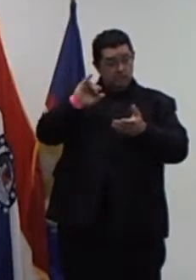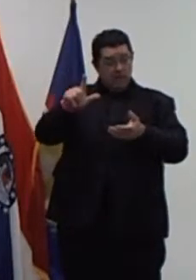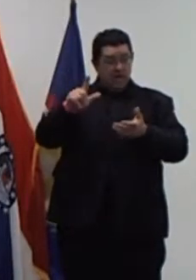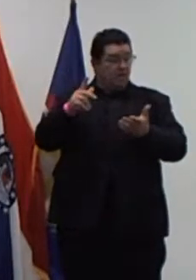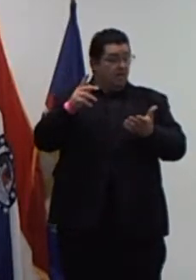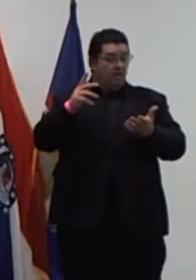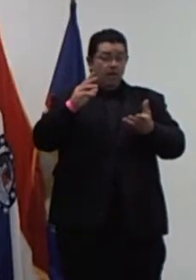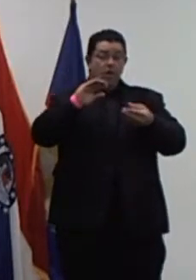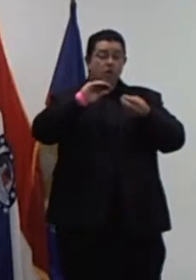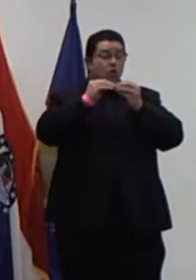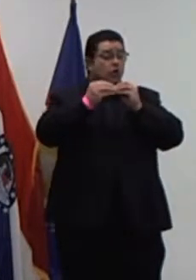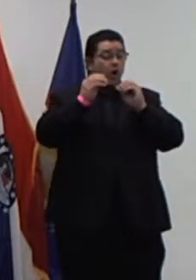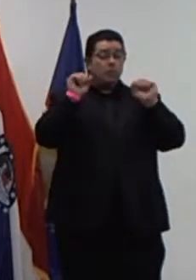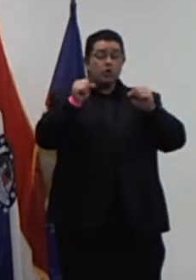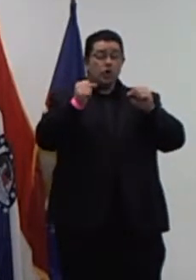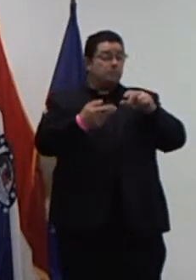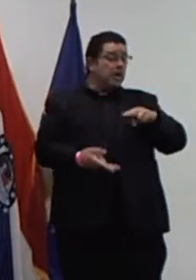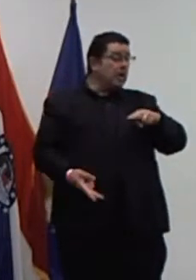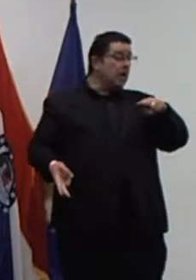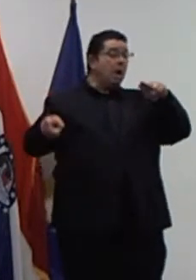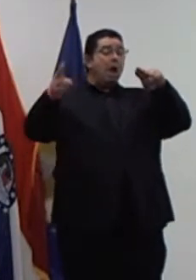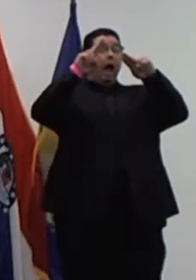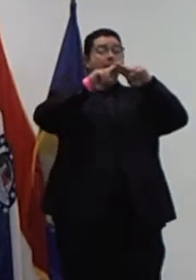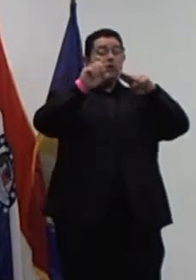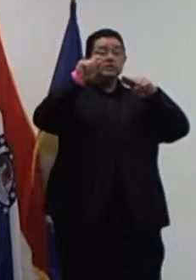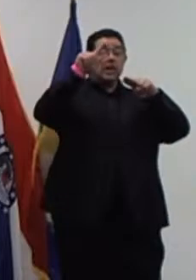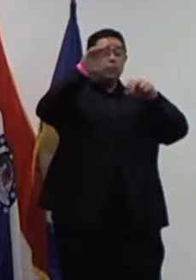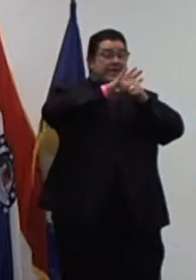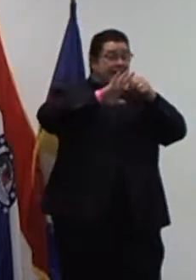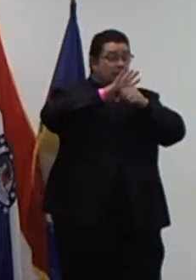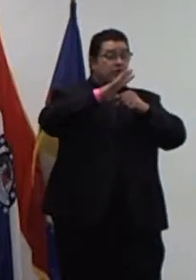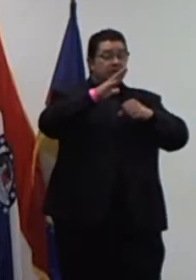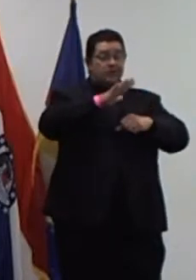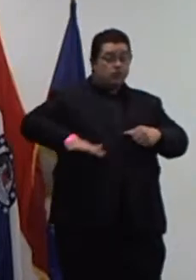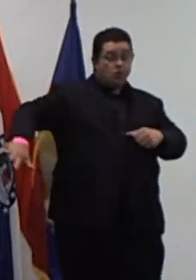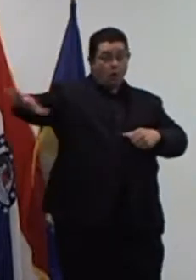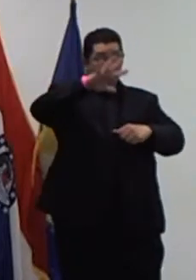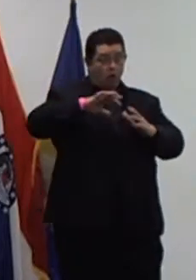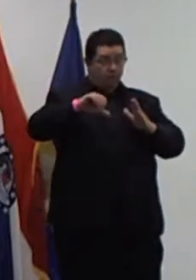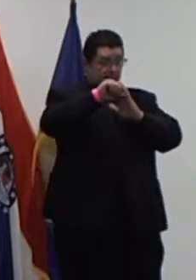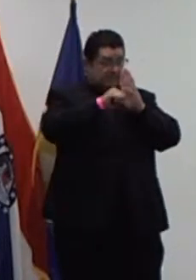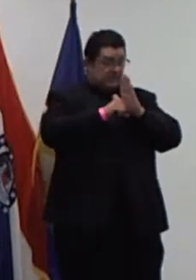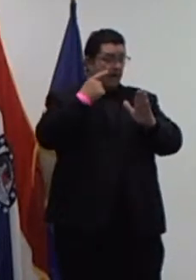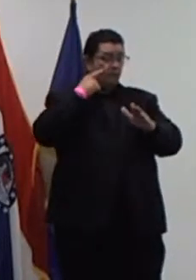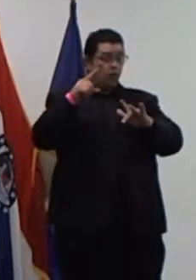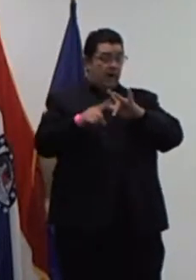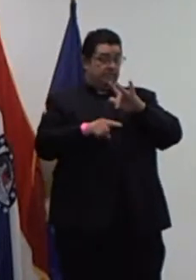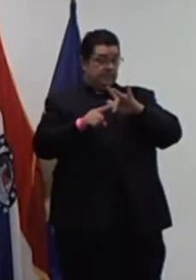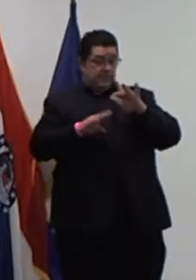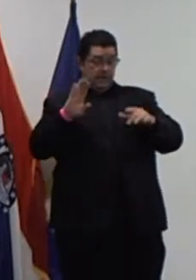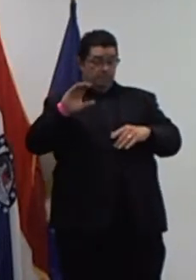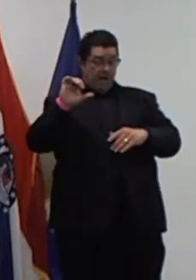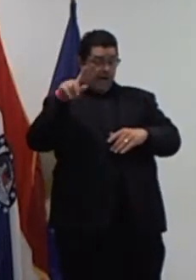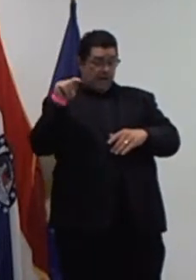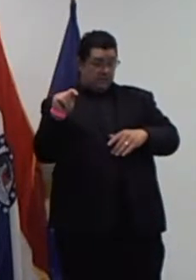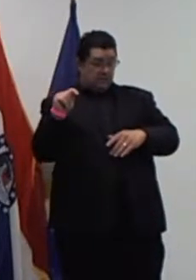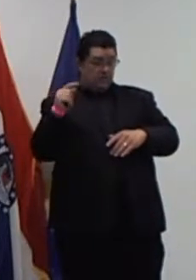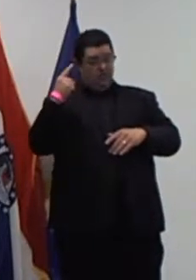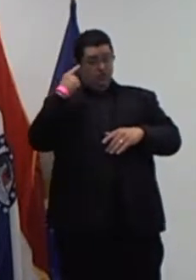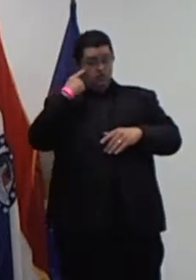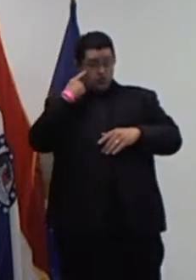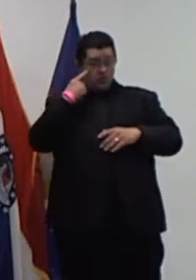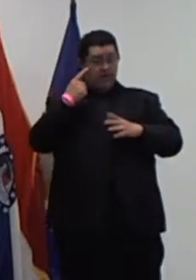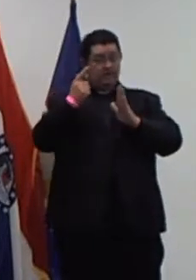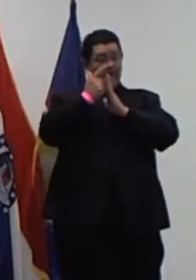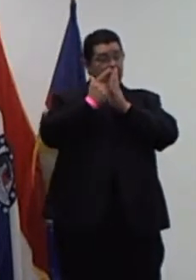the number could be a lot higher, not only in St. Louis County, but everywhere throughout the state for absentee balloting. Do you think that the legislature will have to allocate